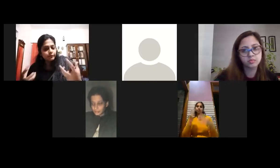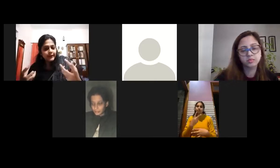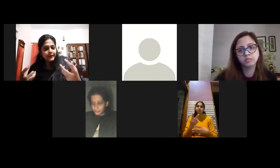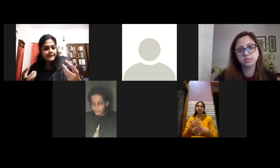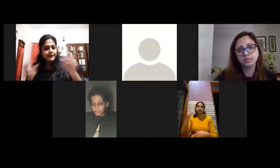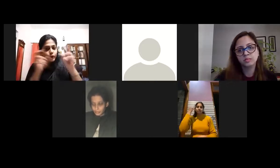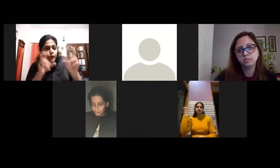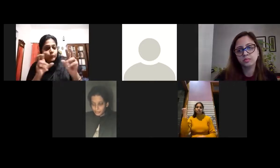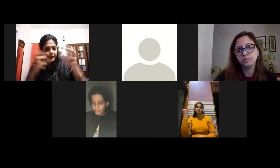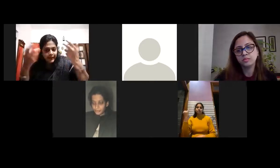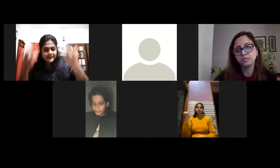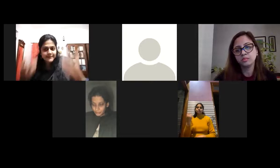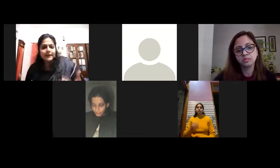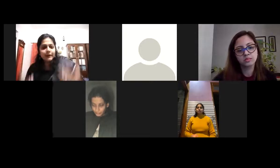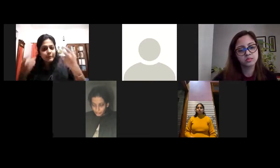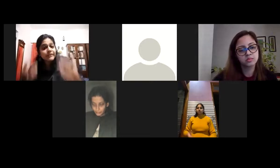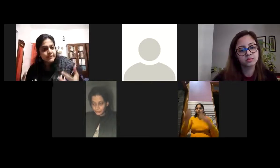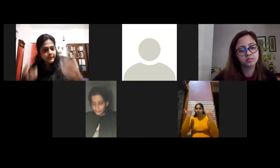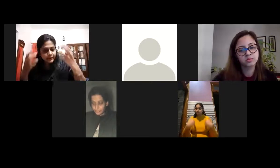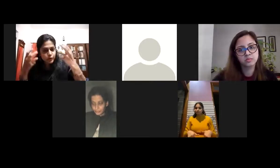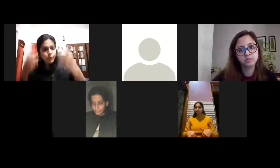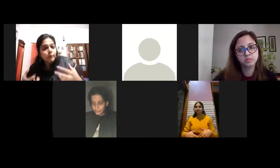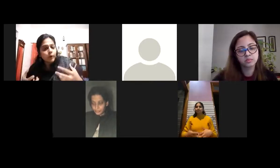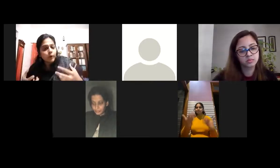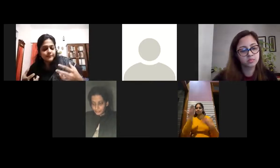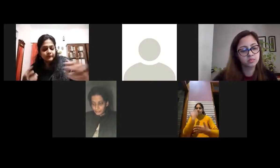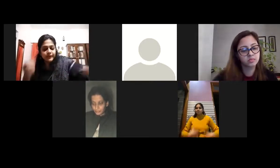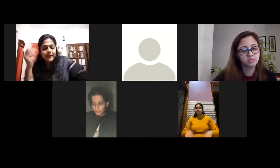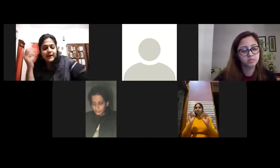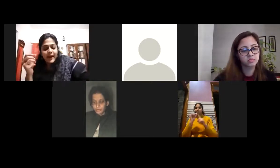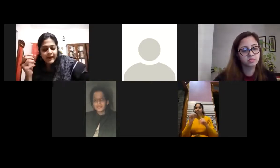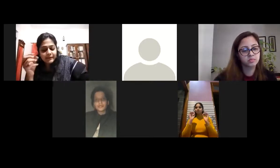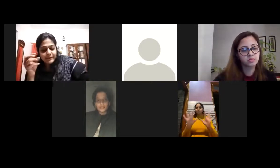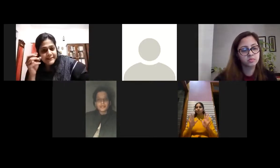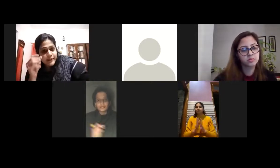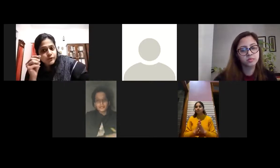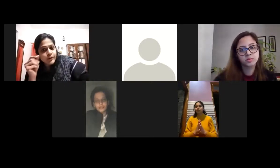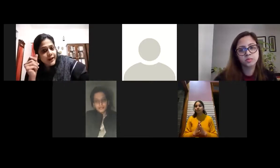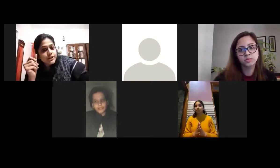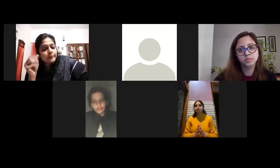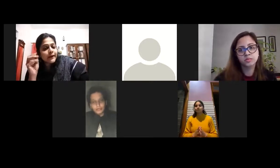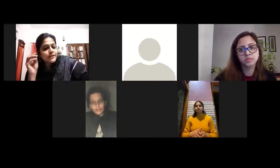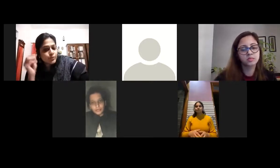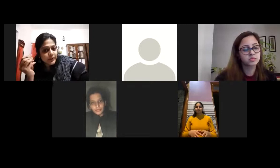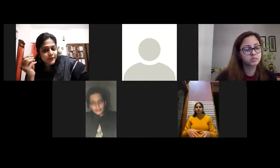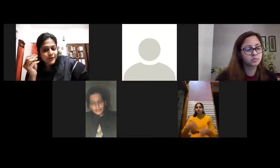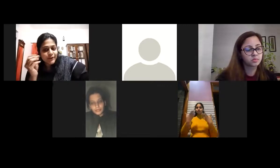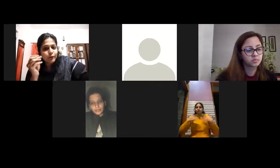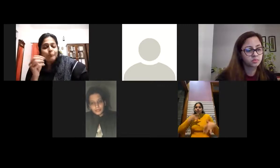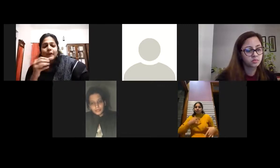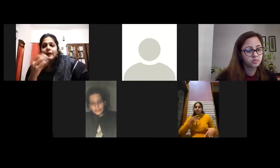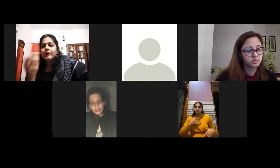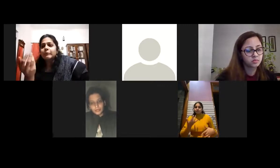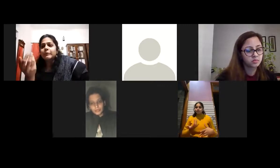of, let's say, the human as perfectible, the human body as perfect, and the sense of the rational mind as superior. So